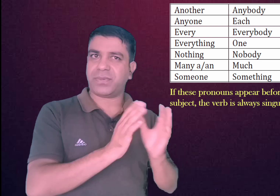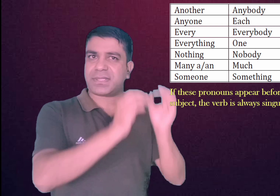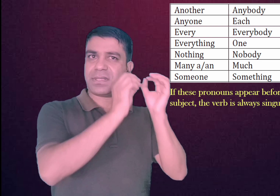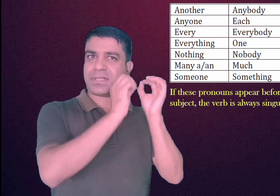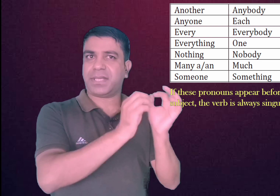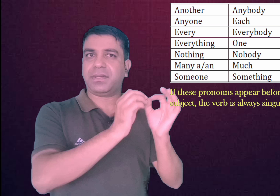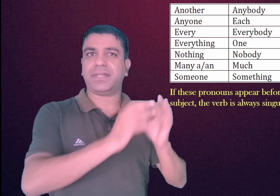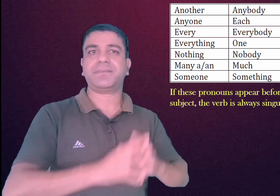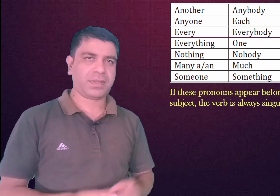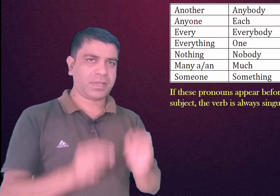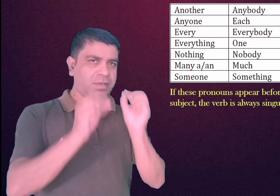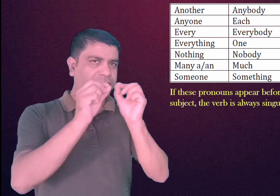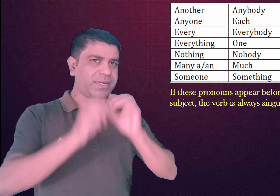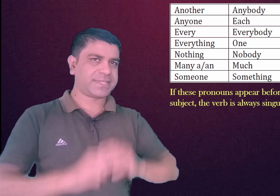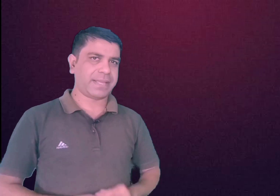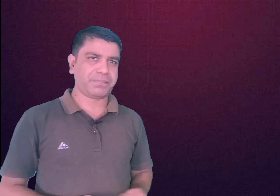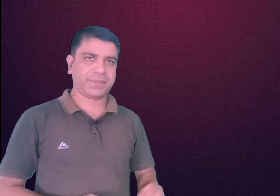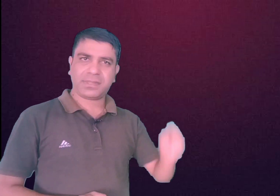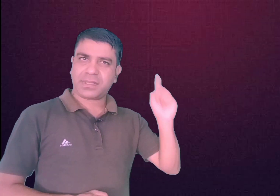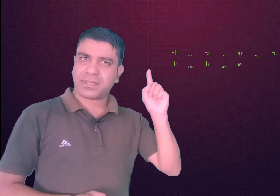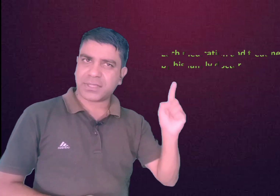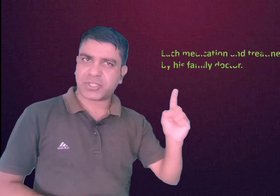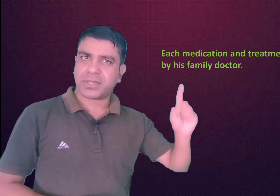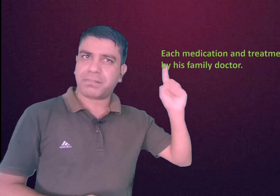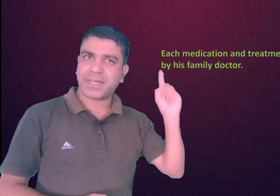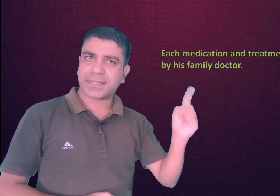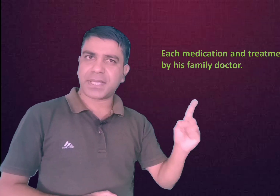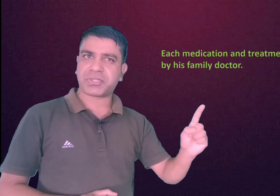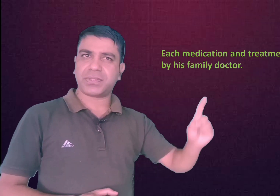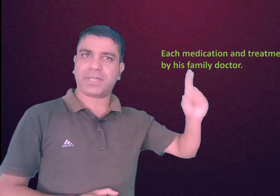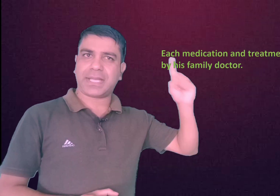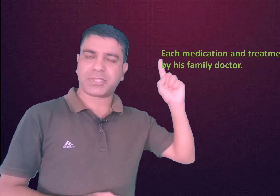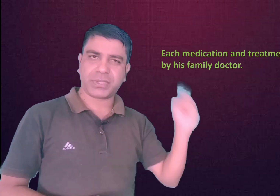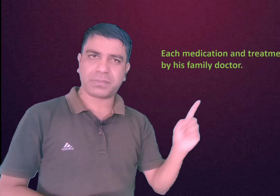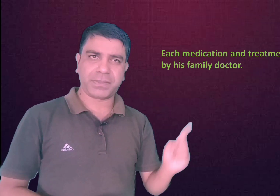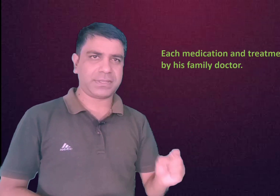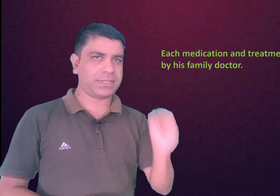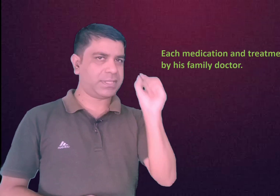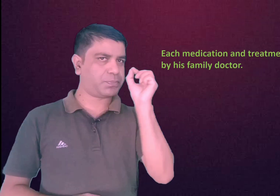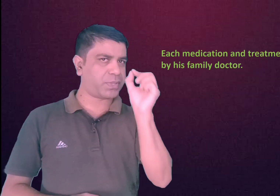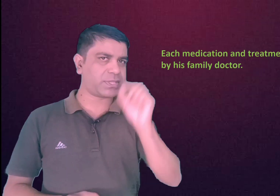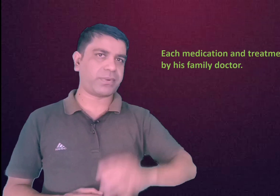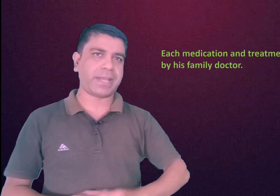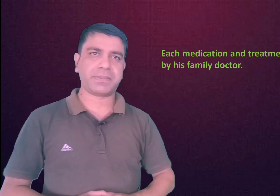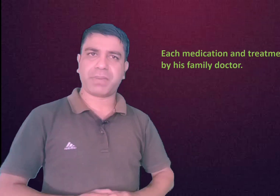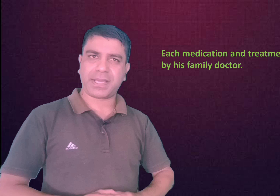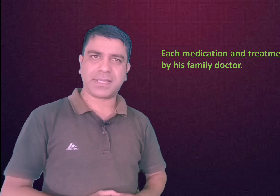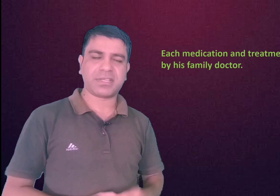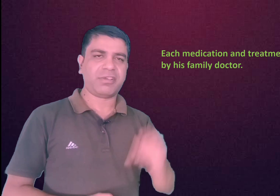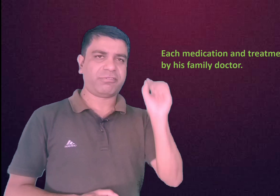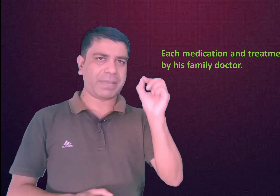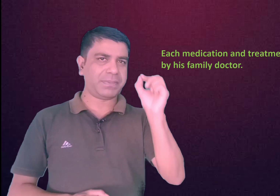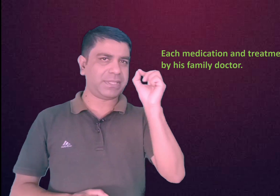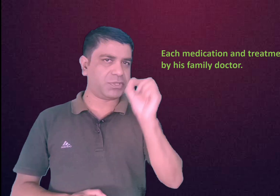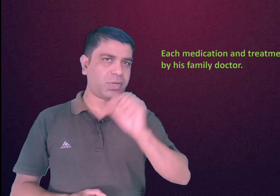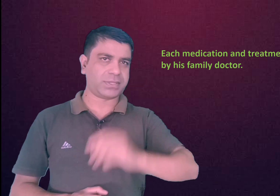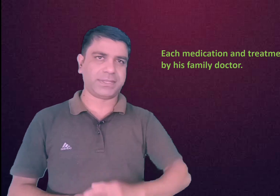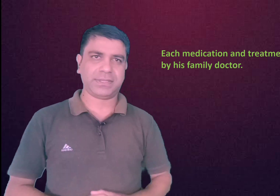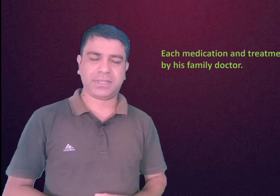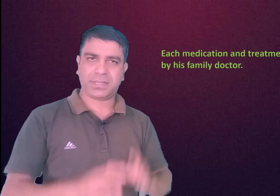always singular. For example, each medication and treatment is prescribed by his family doctor.